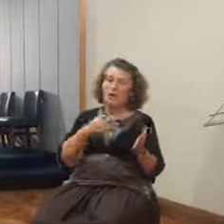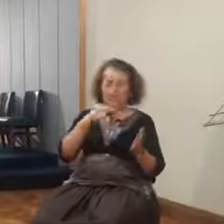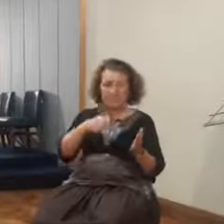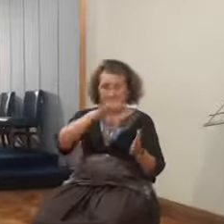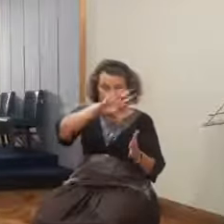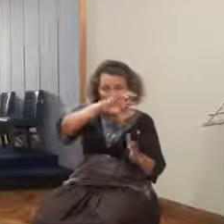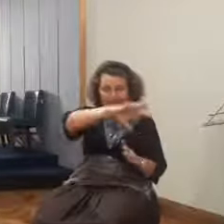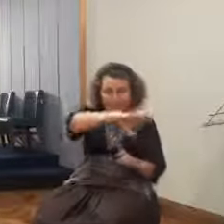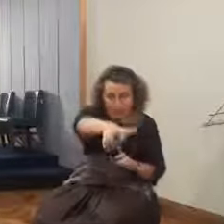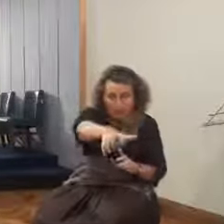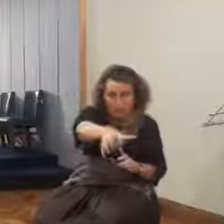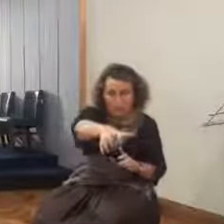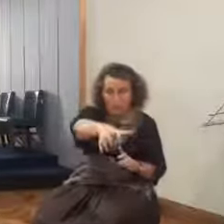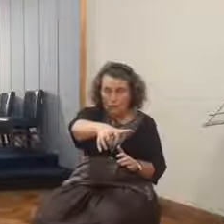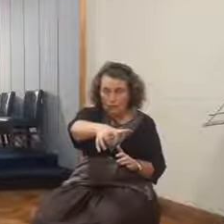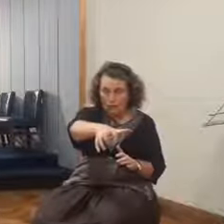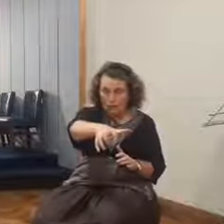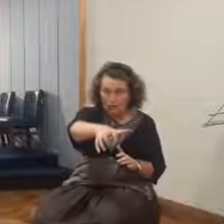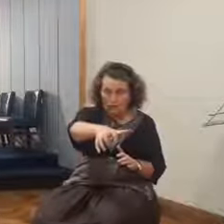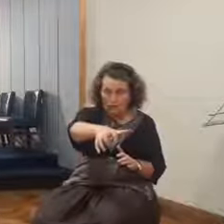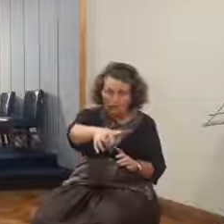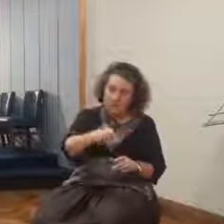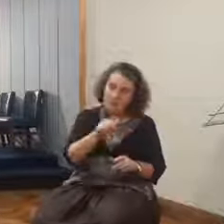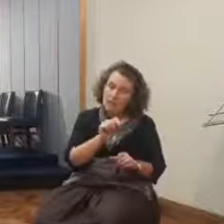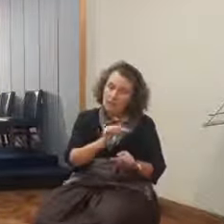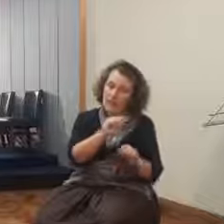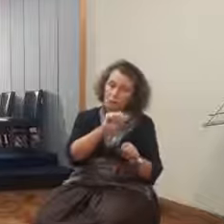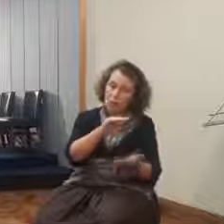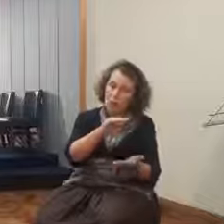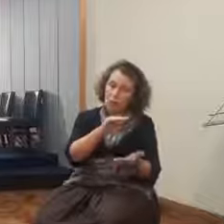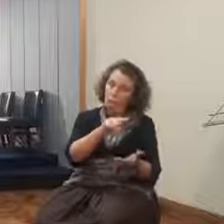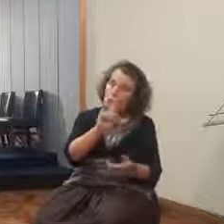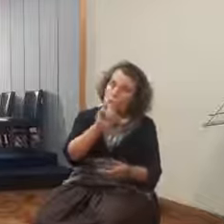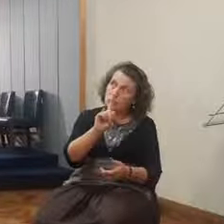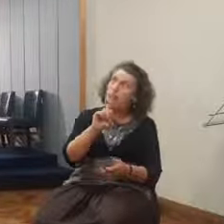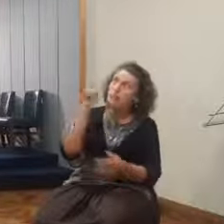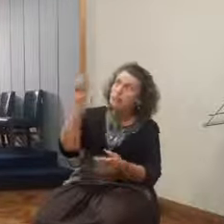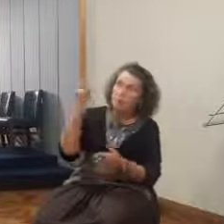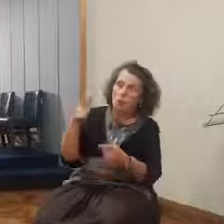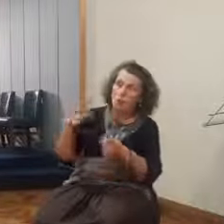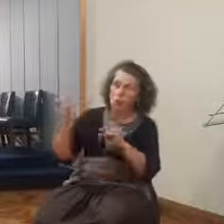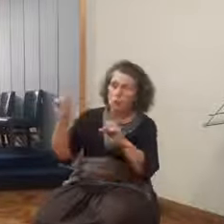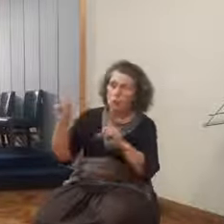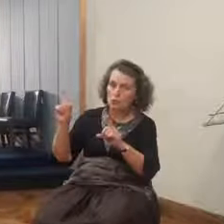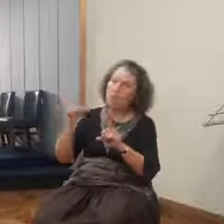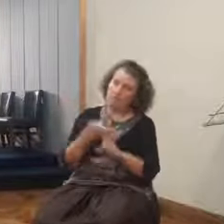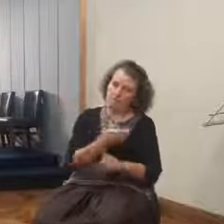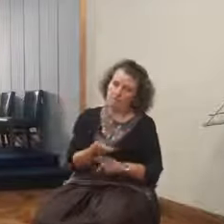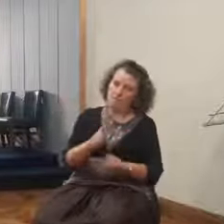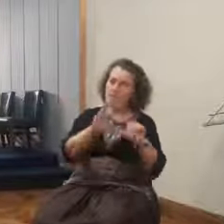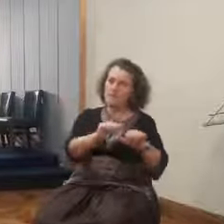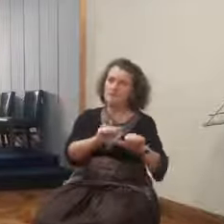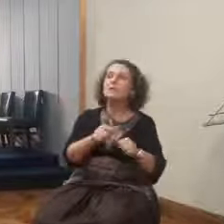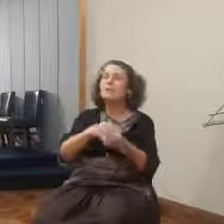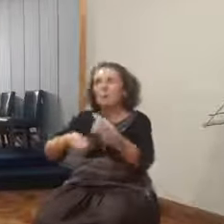whom he hath chosen for his own inheritance, his own possession. So